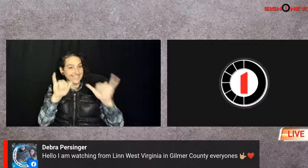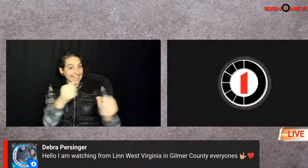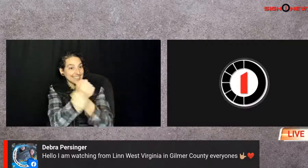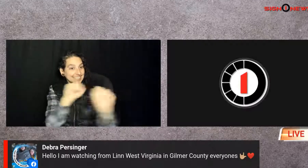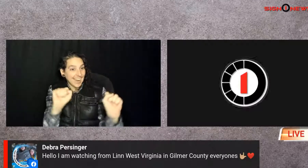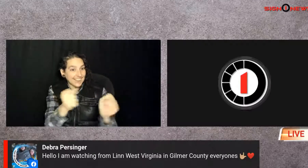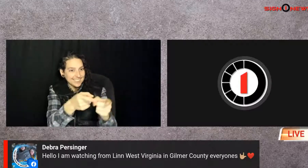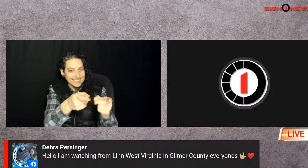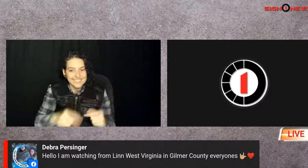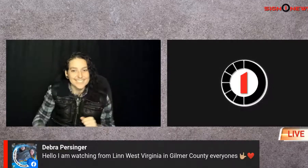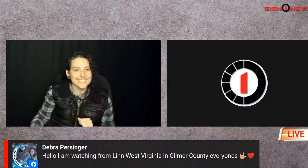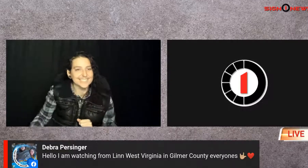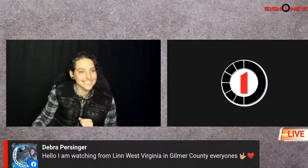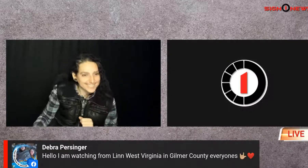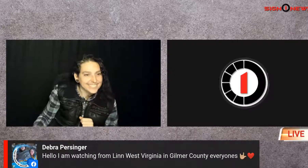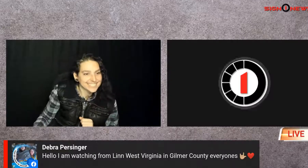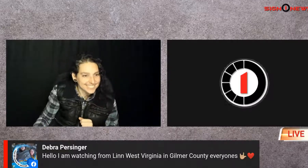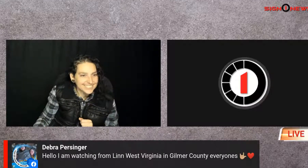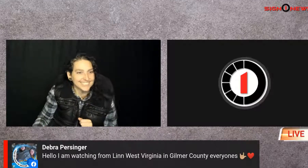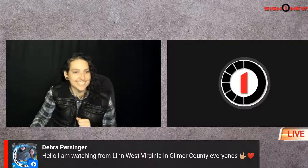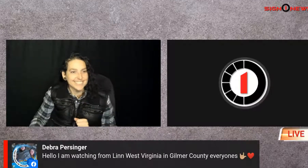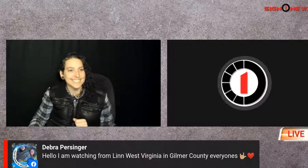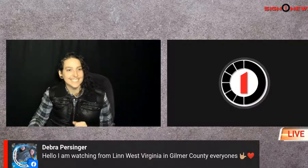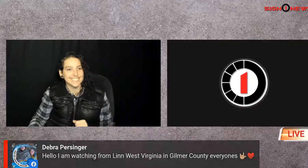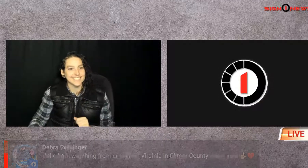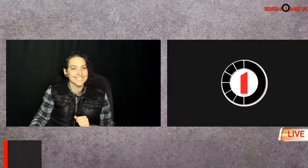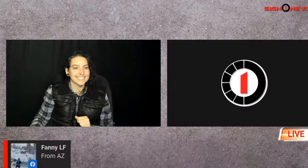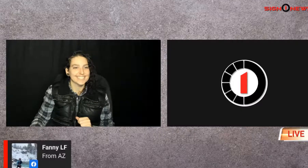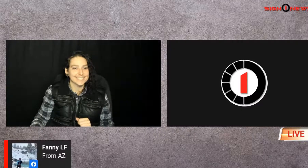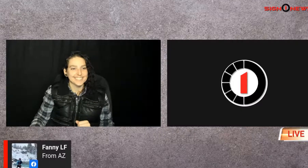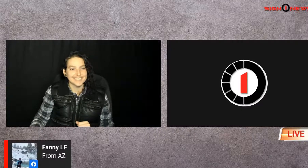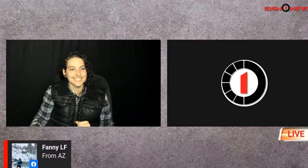From West Virginia. Yeah, stay safe there.